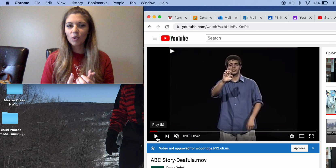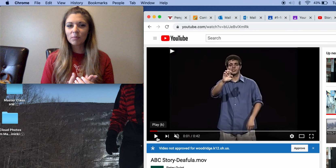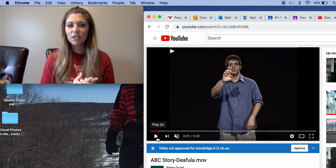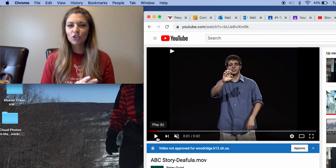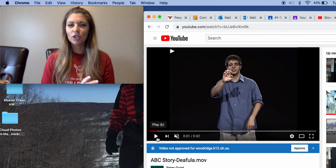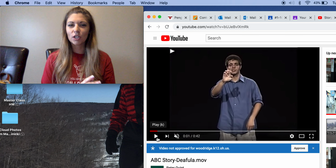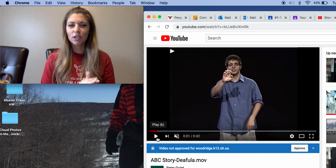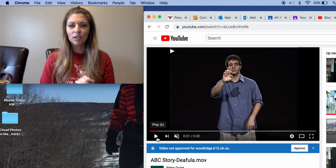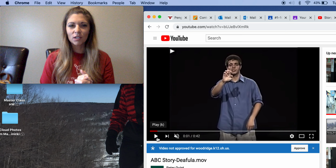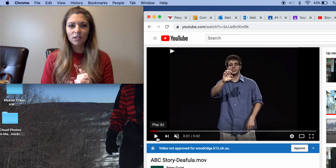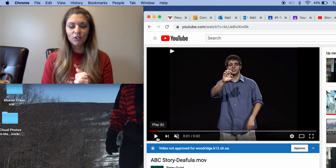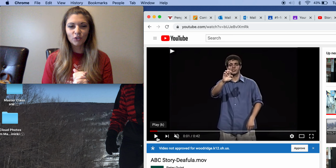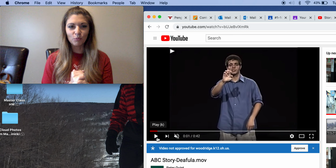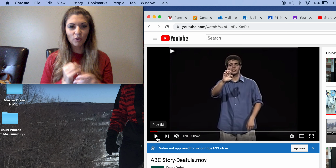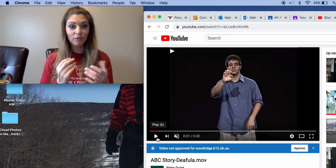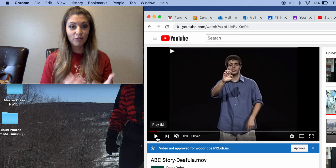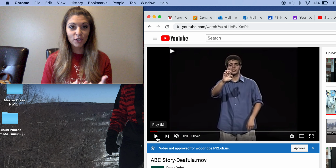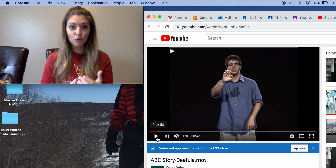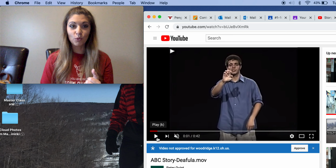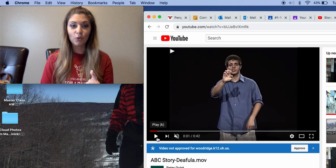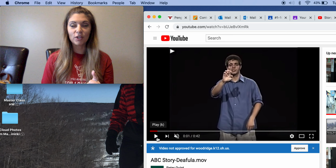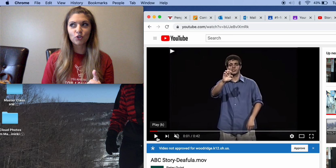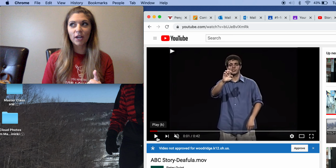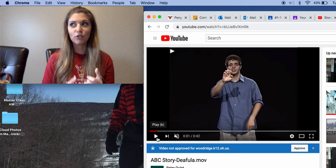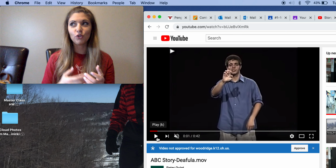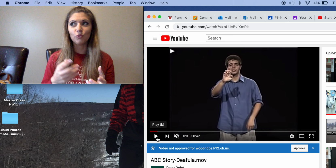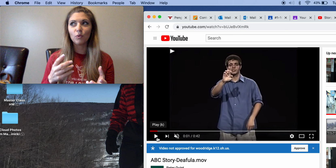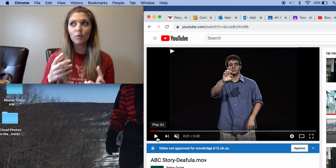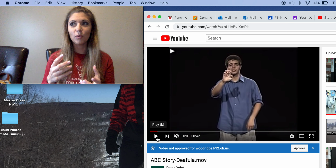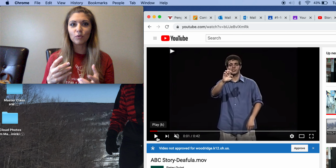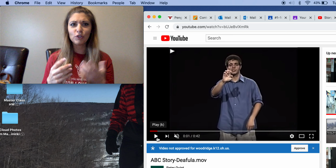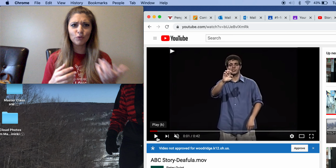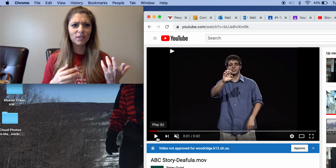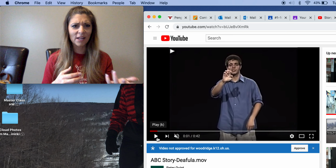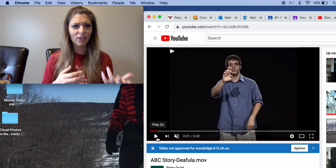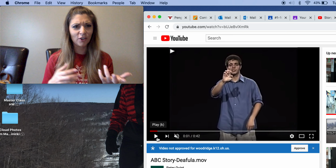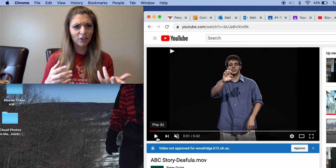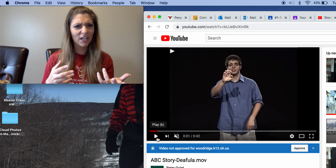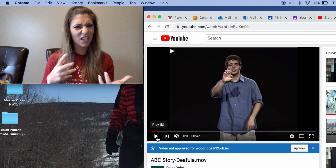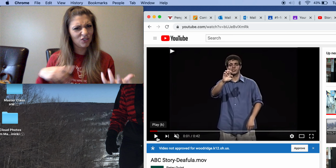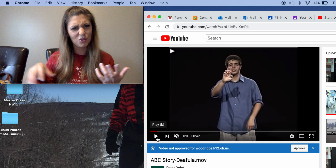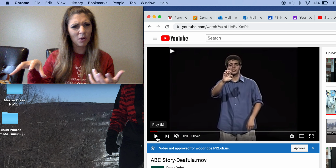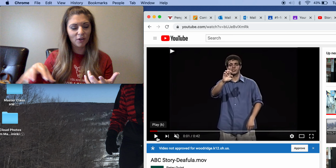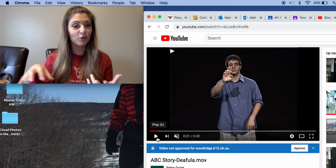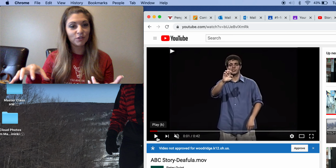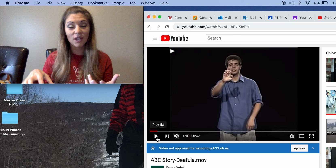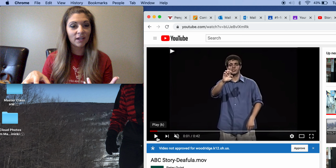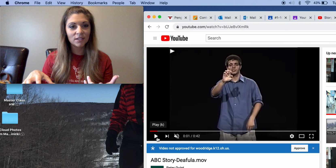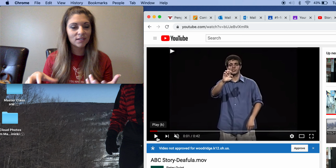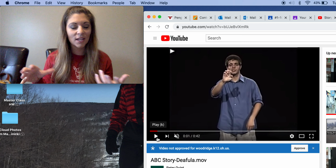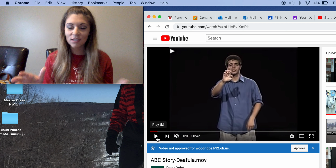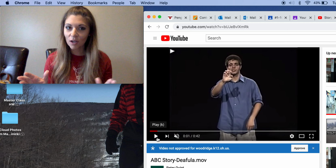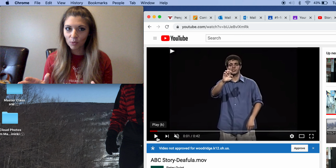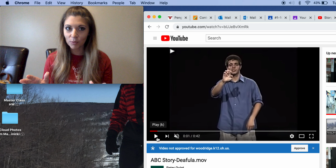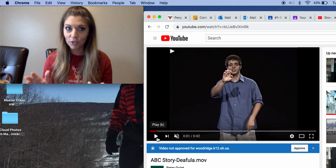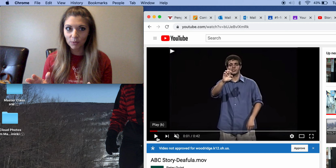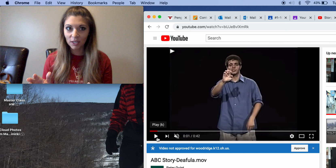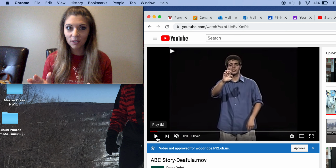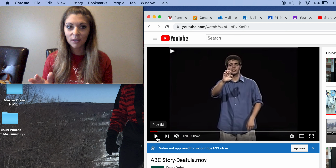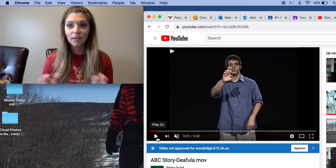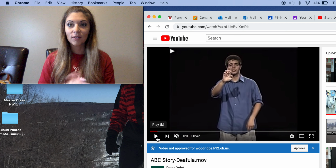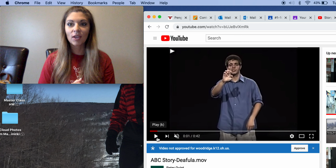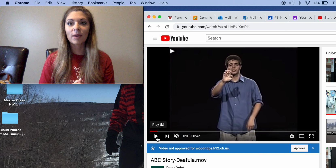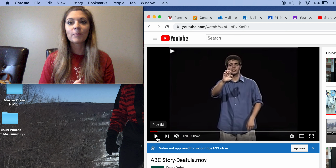you want to make sure you're more visual than trying to use that letter into other signs. That's not what we're